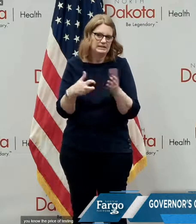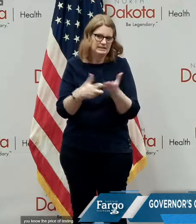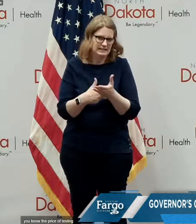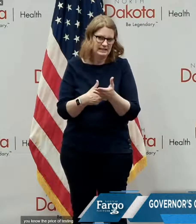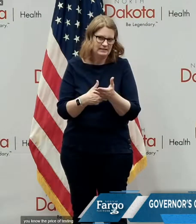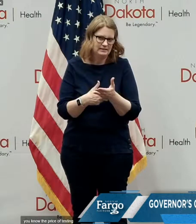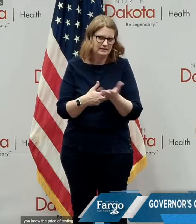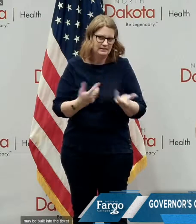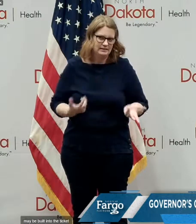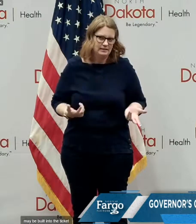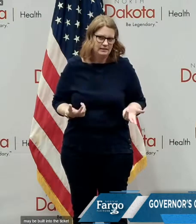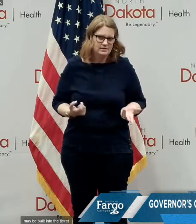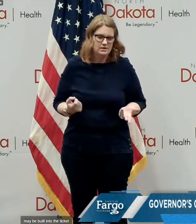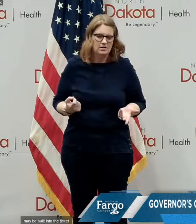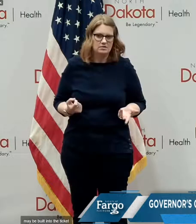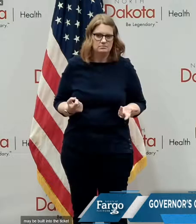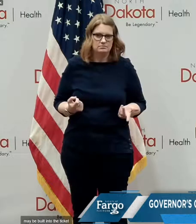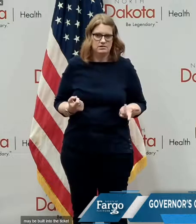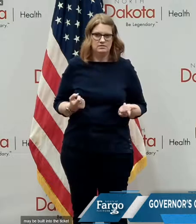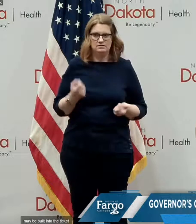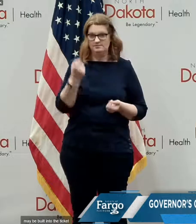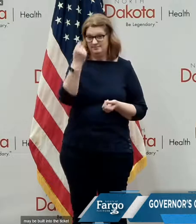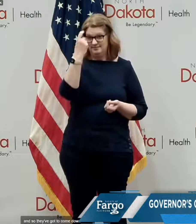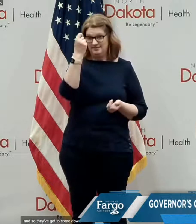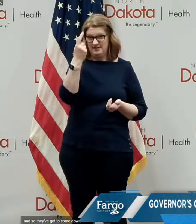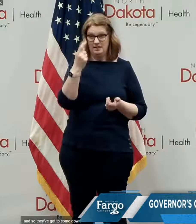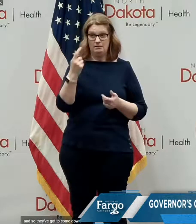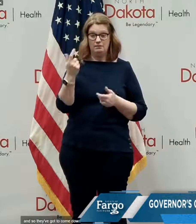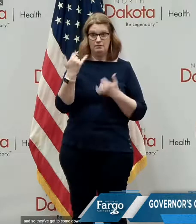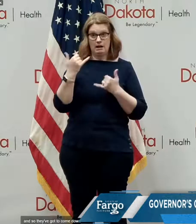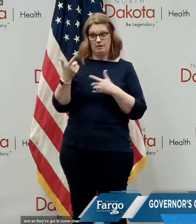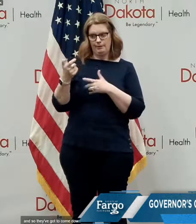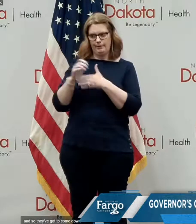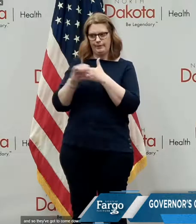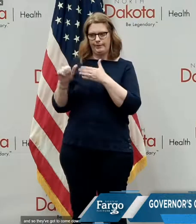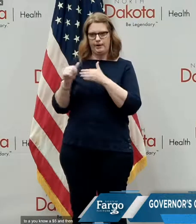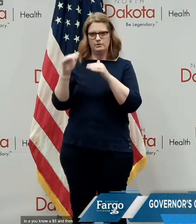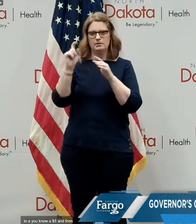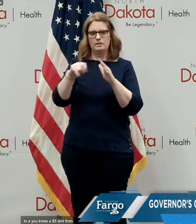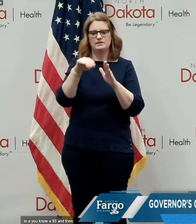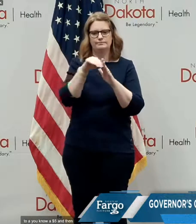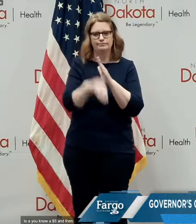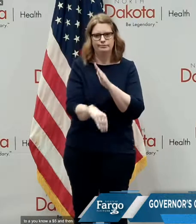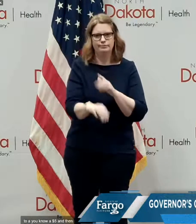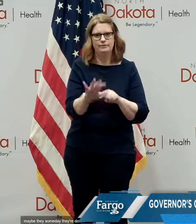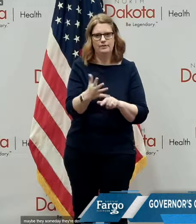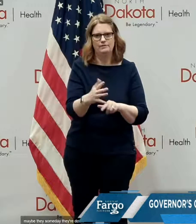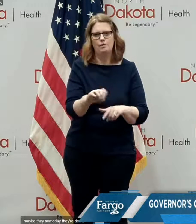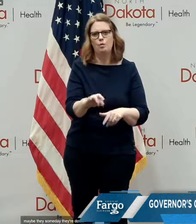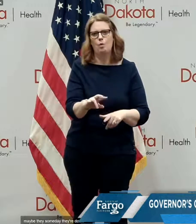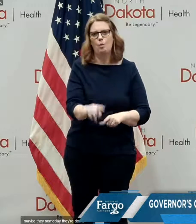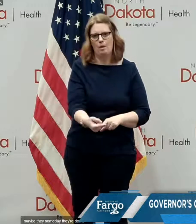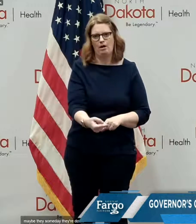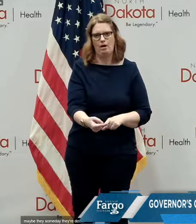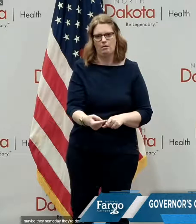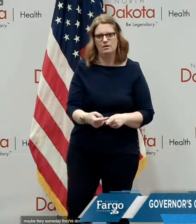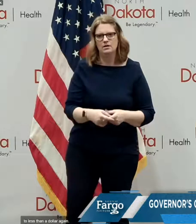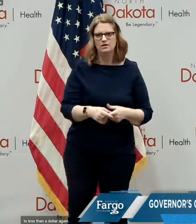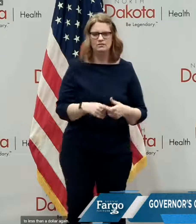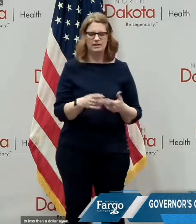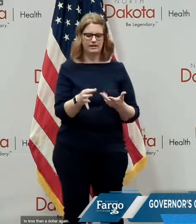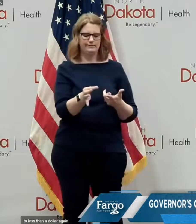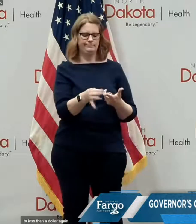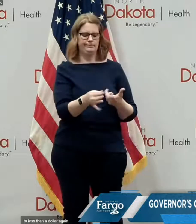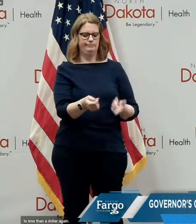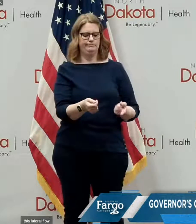got to come down to a $5, and then maybe someday they're down to less than $1, again, these lateral flow tests. But